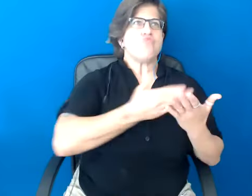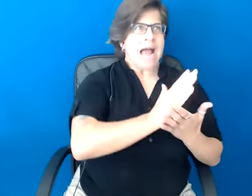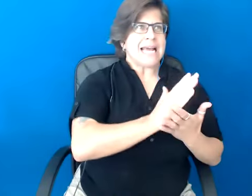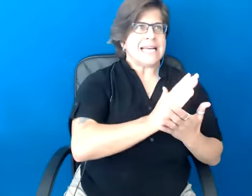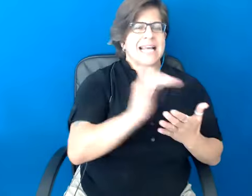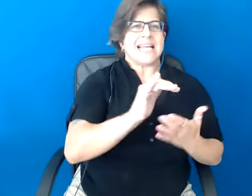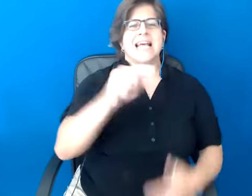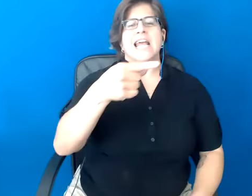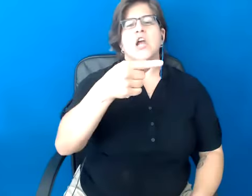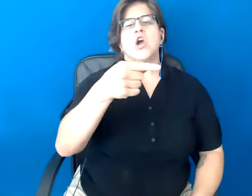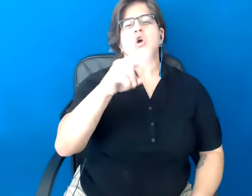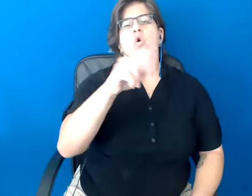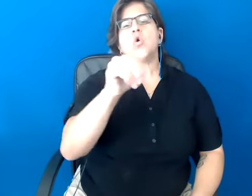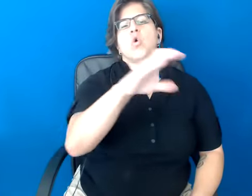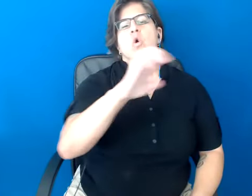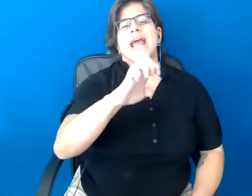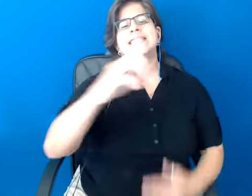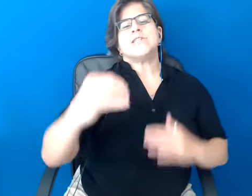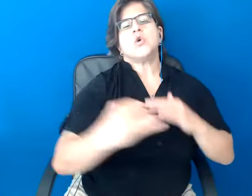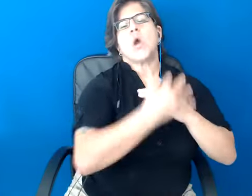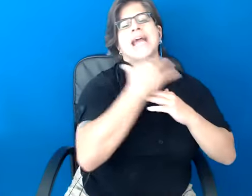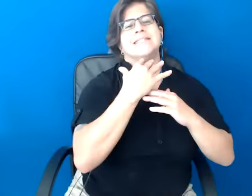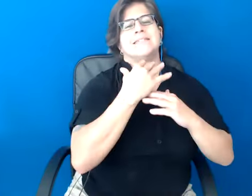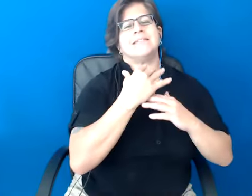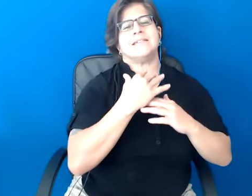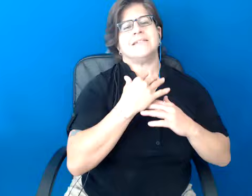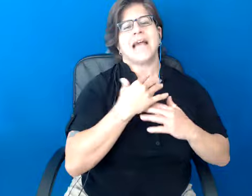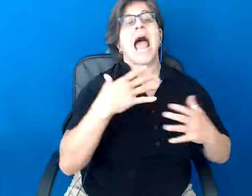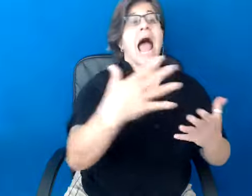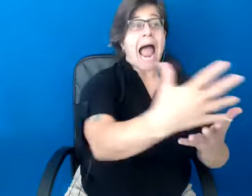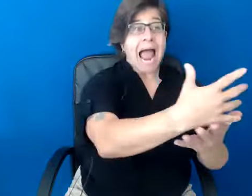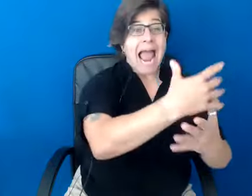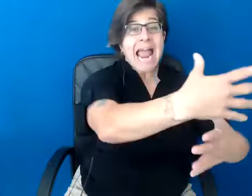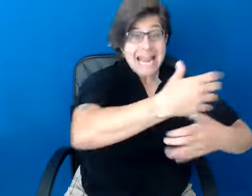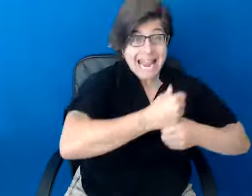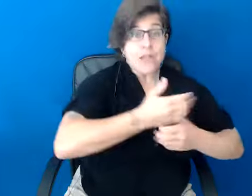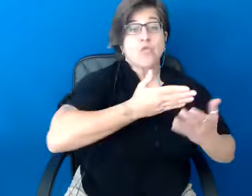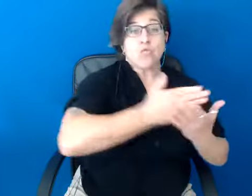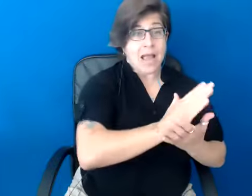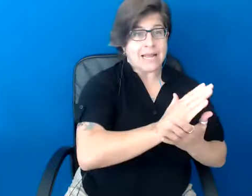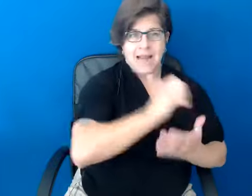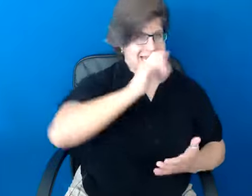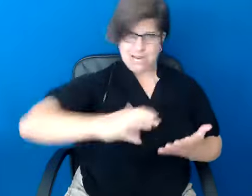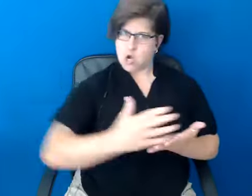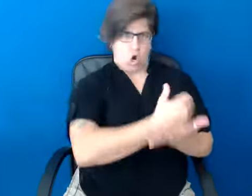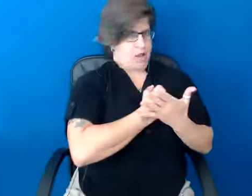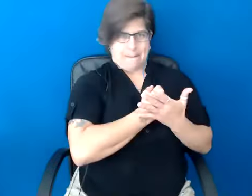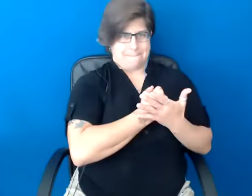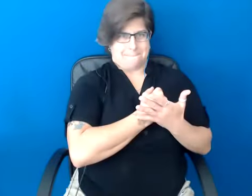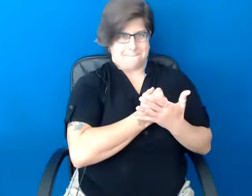I guess if I could like boil it down, rights to me are like grace. It's like I get